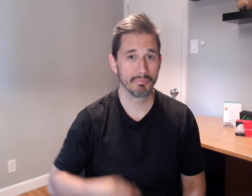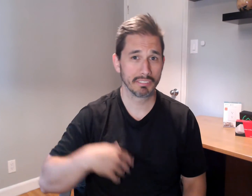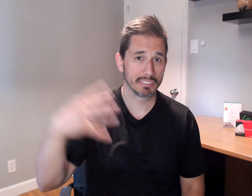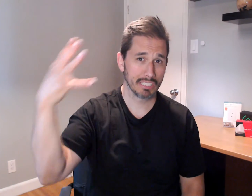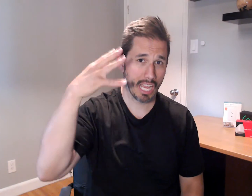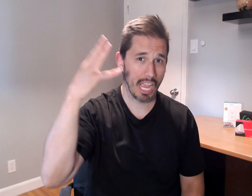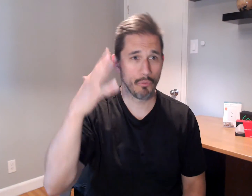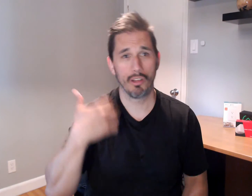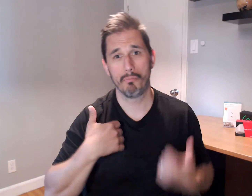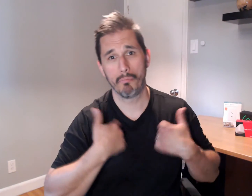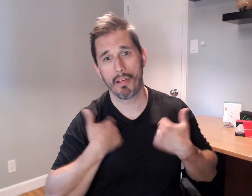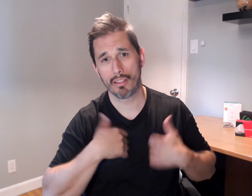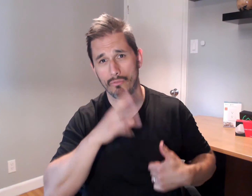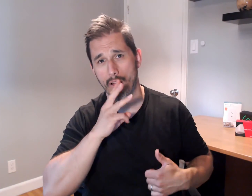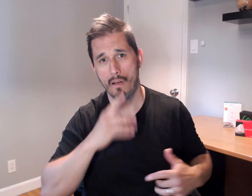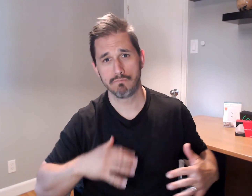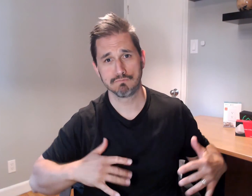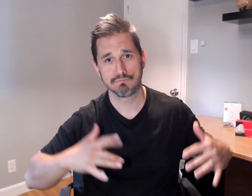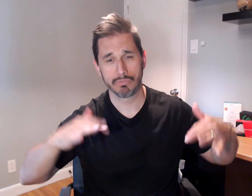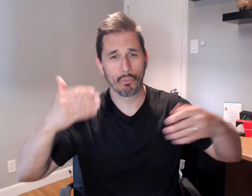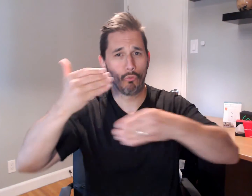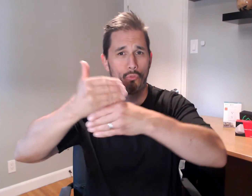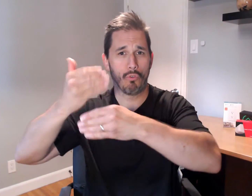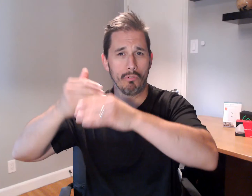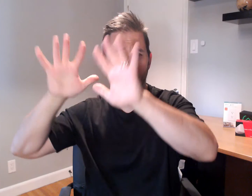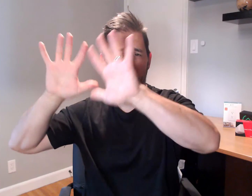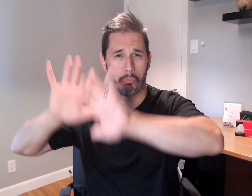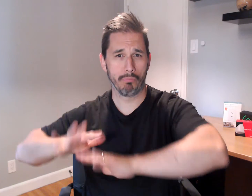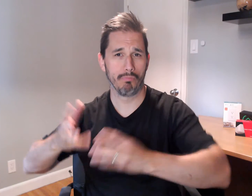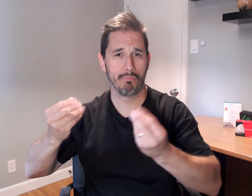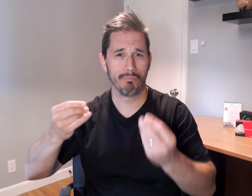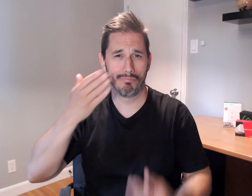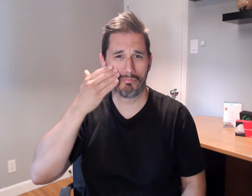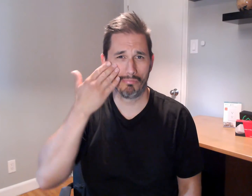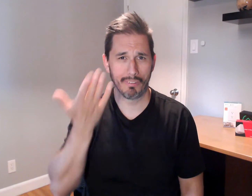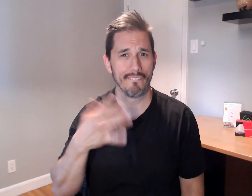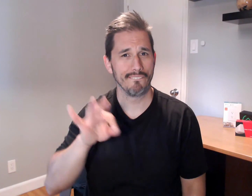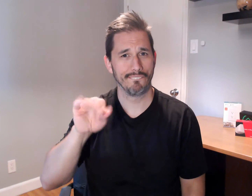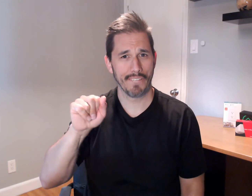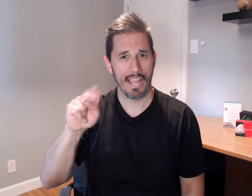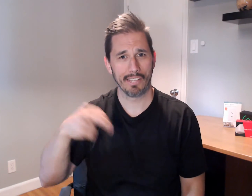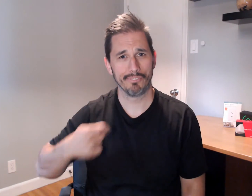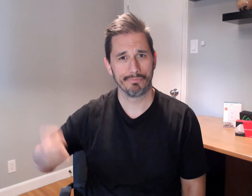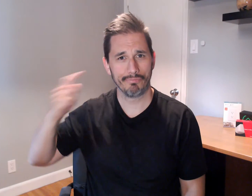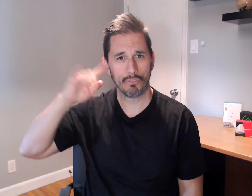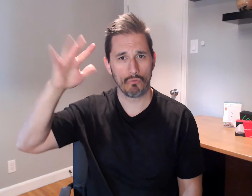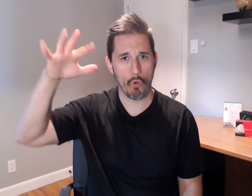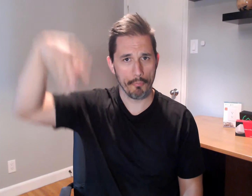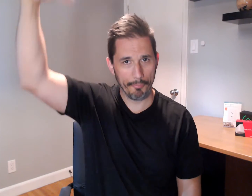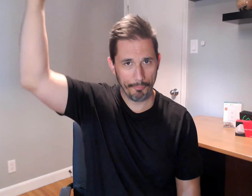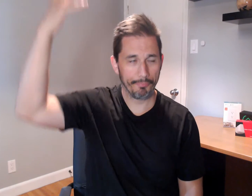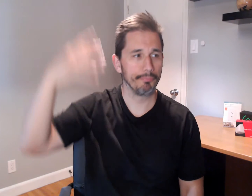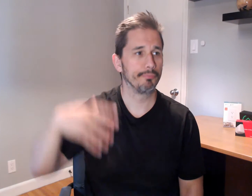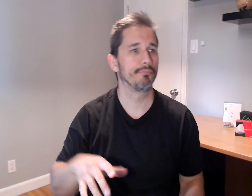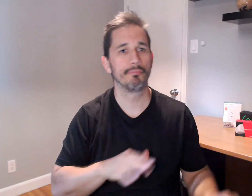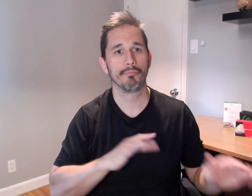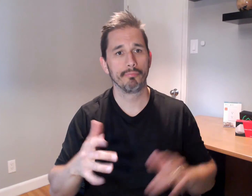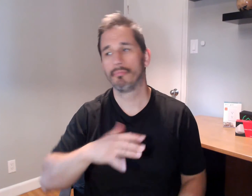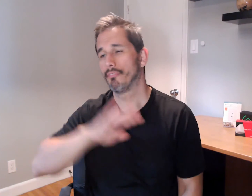when you're having a bath or a shower, your mirror will be covered in humidity, and then you'll have to turn on the fan to dry